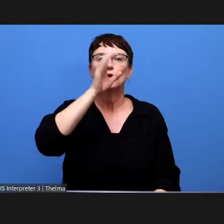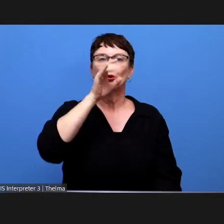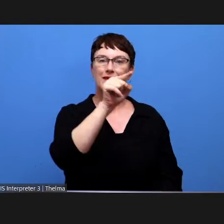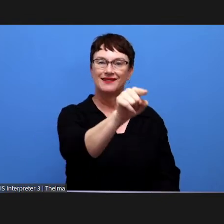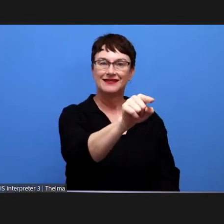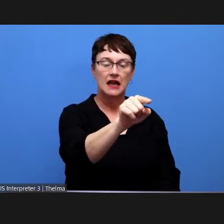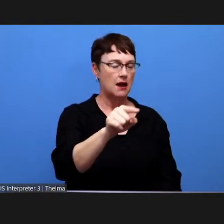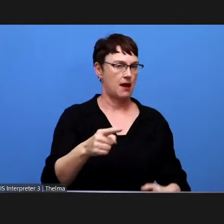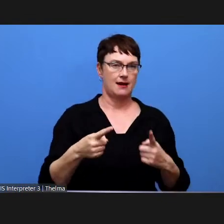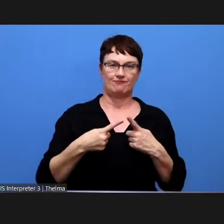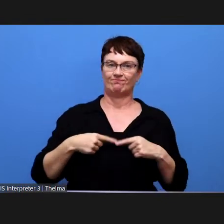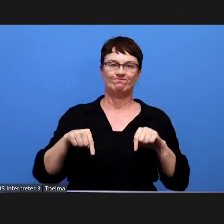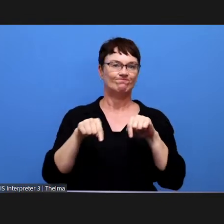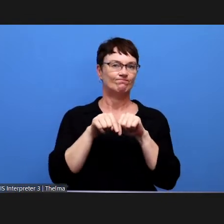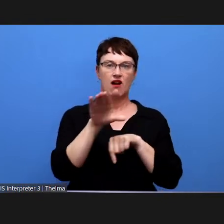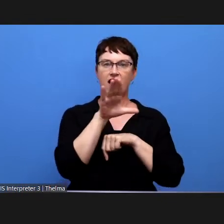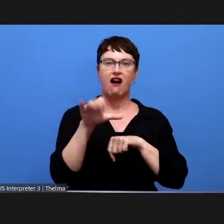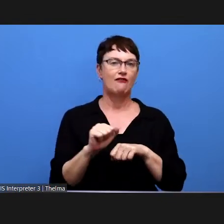that they are producing.